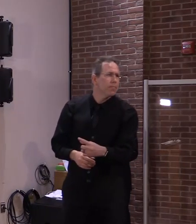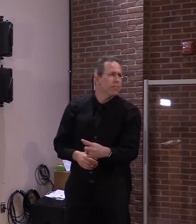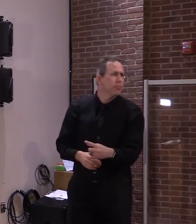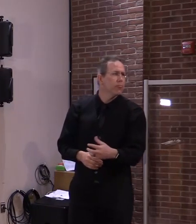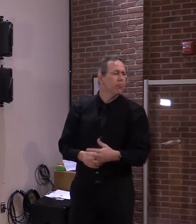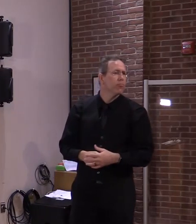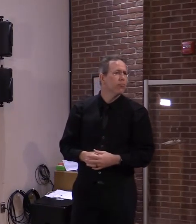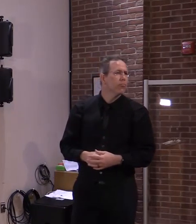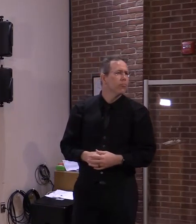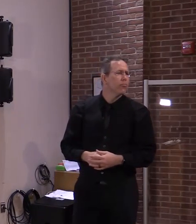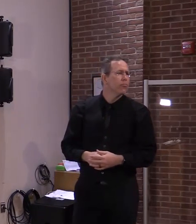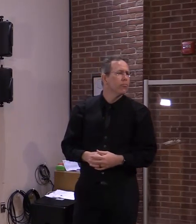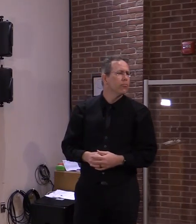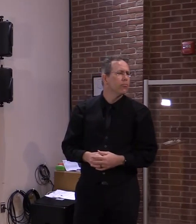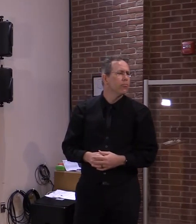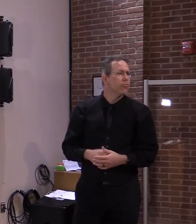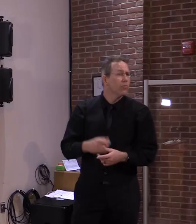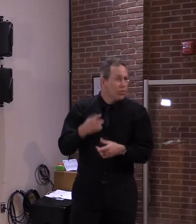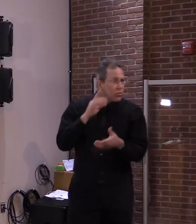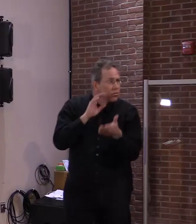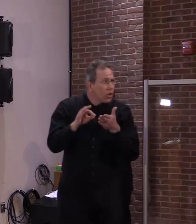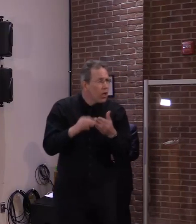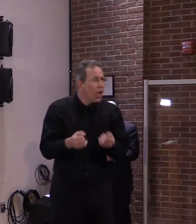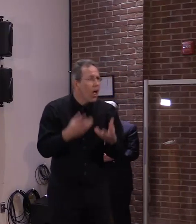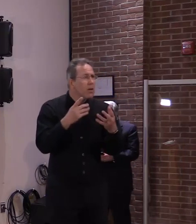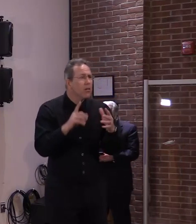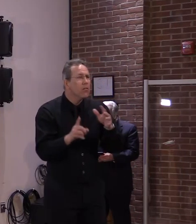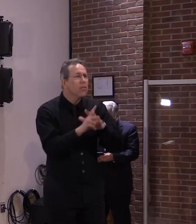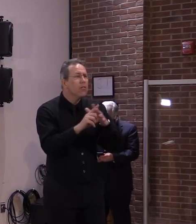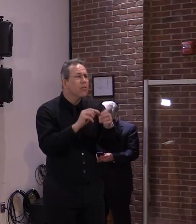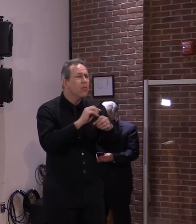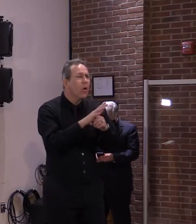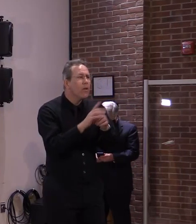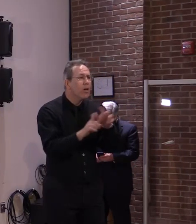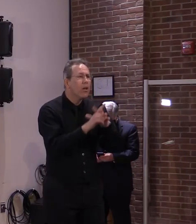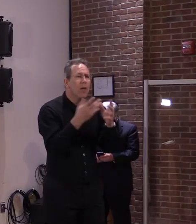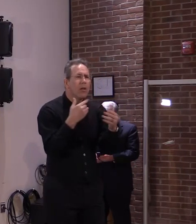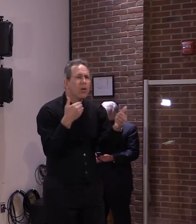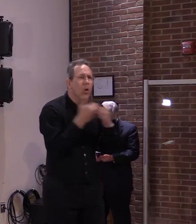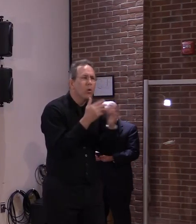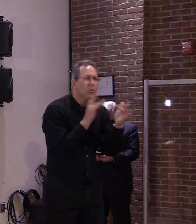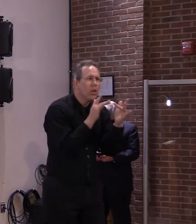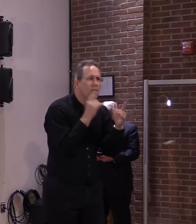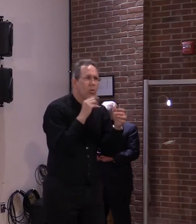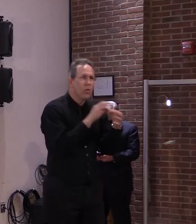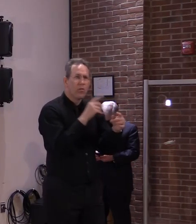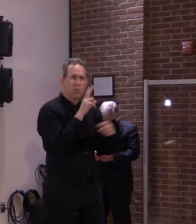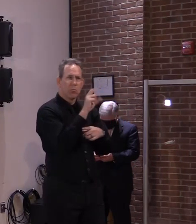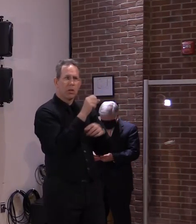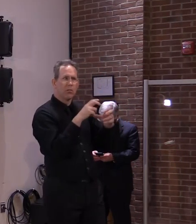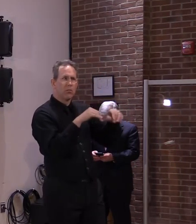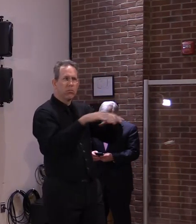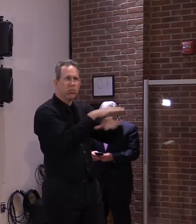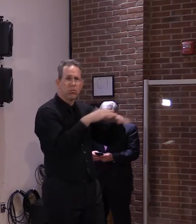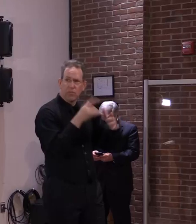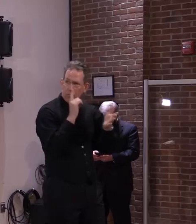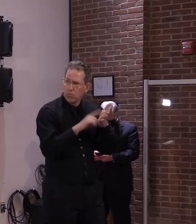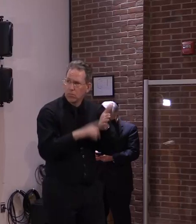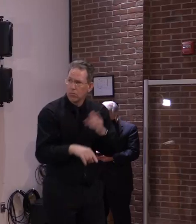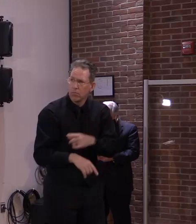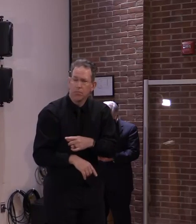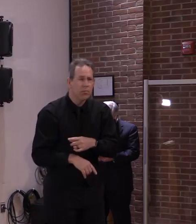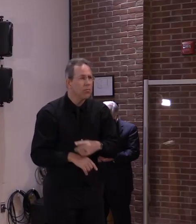how many positive cases and close contacts are associated with it? I don't have a count for you.